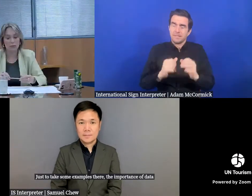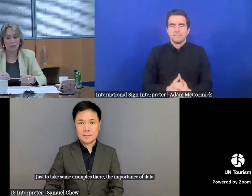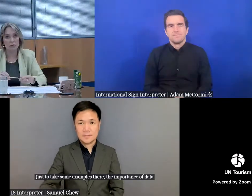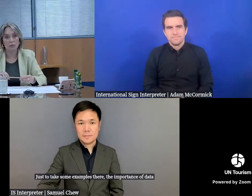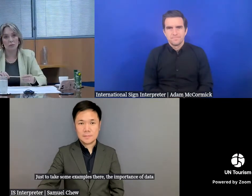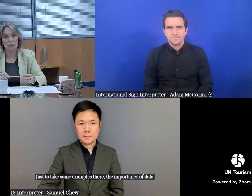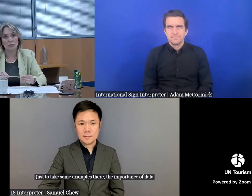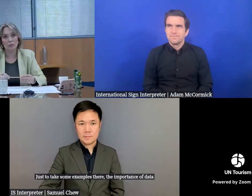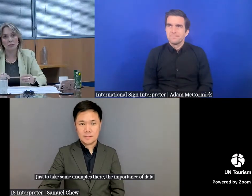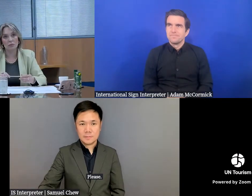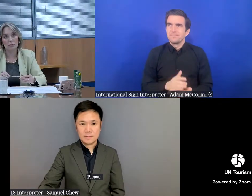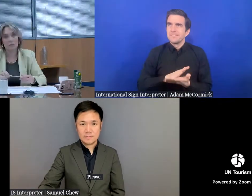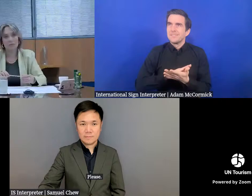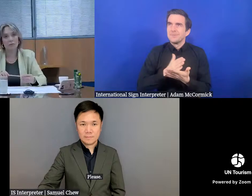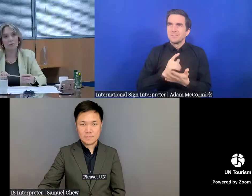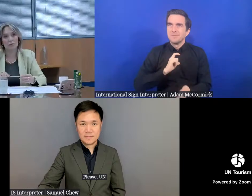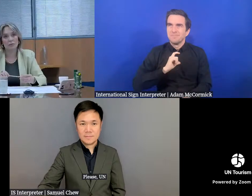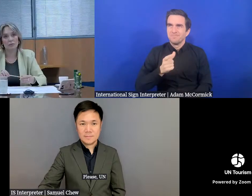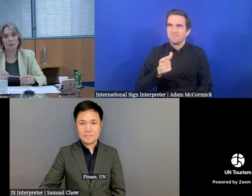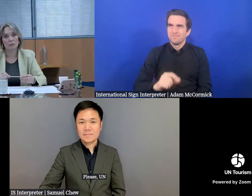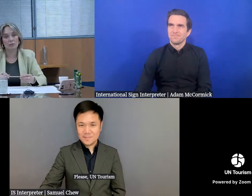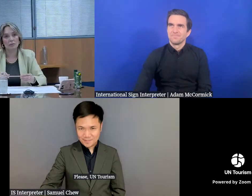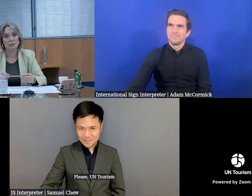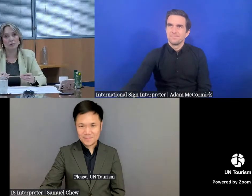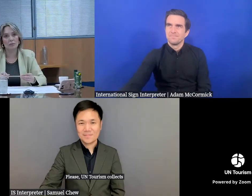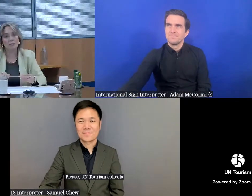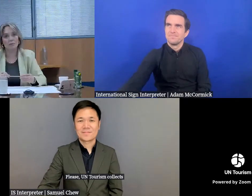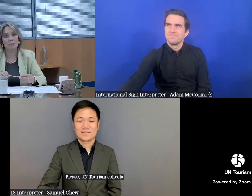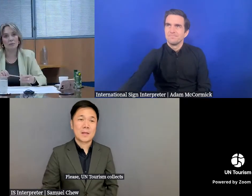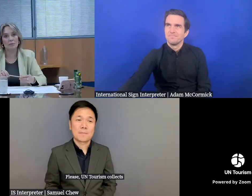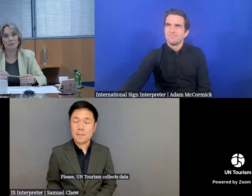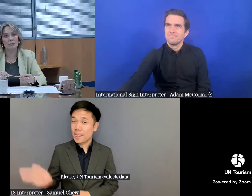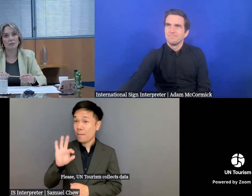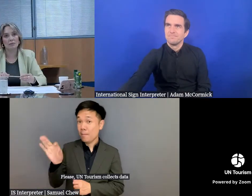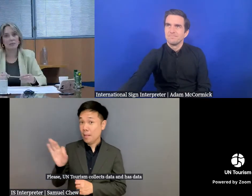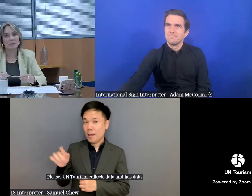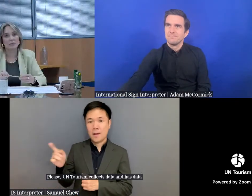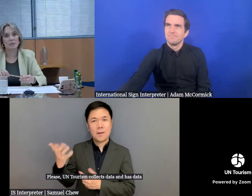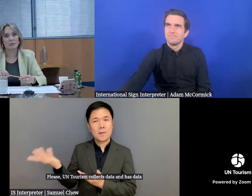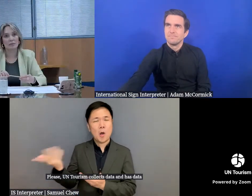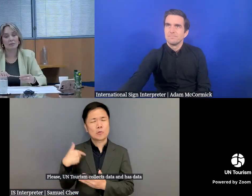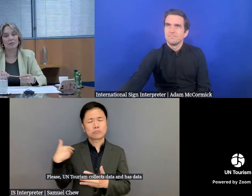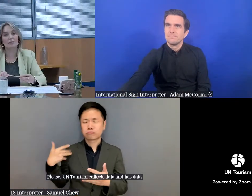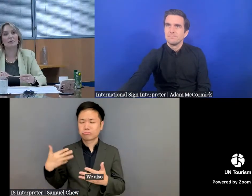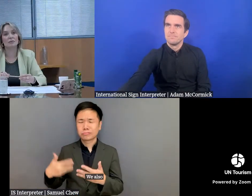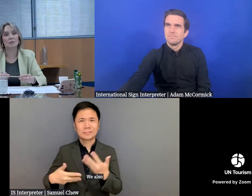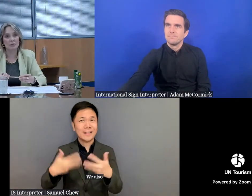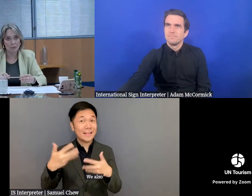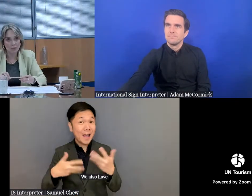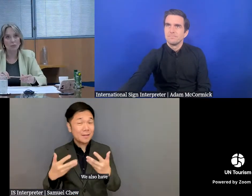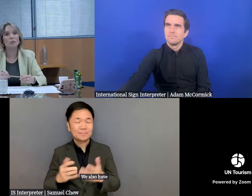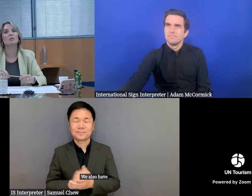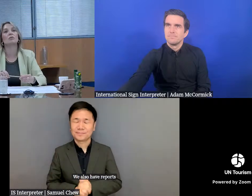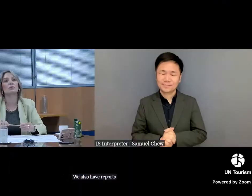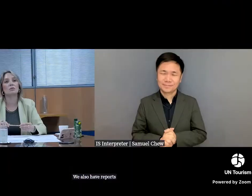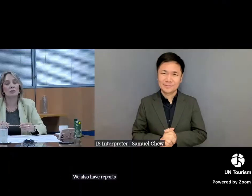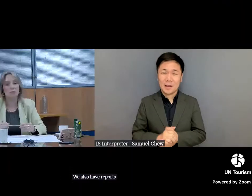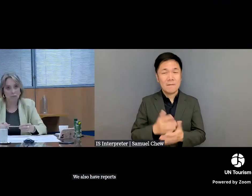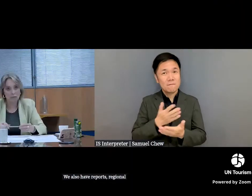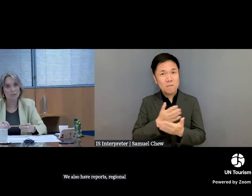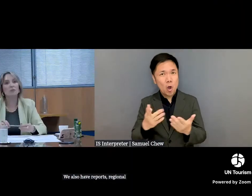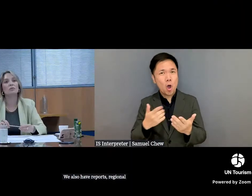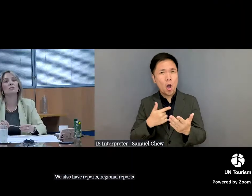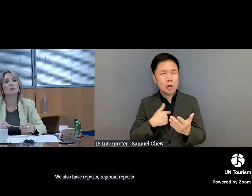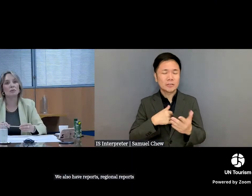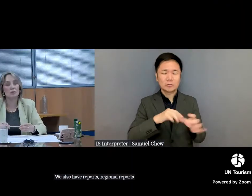UN Tourism collects data and has data. We also have reports, regional reports on women